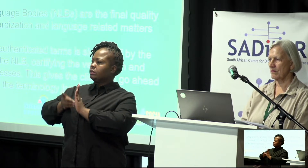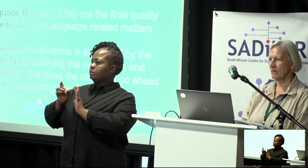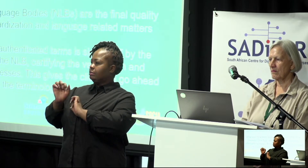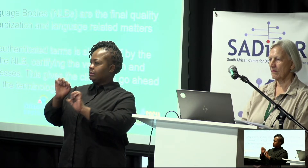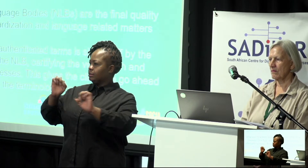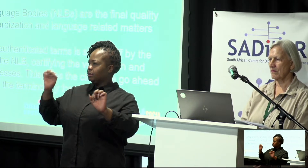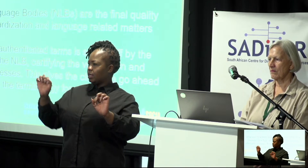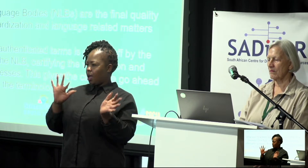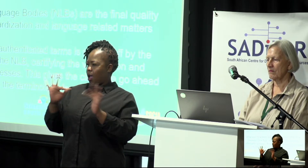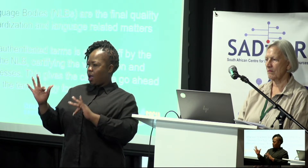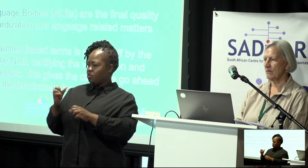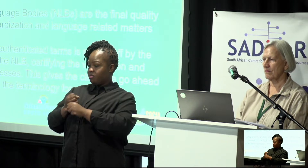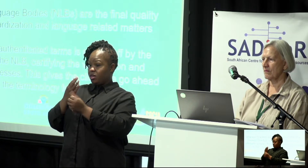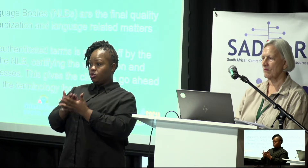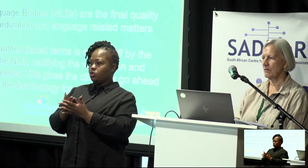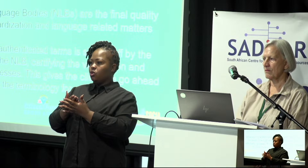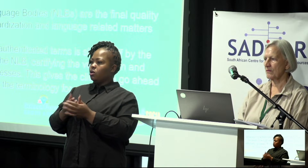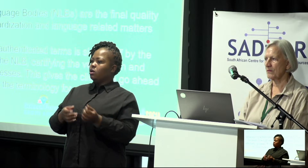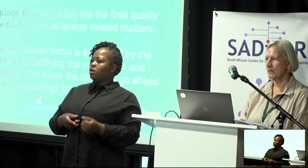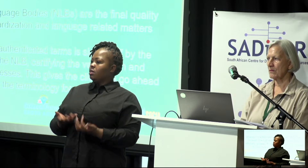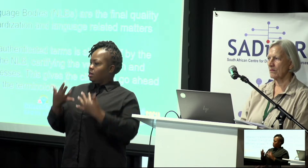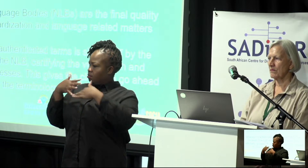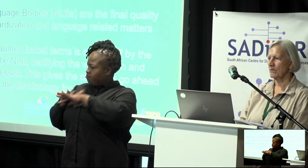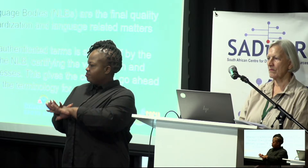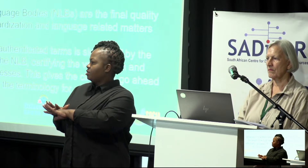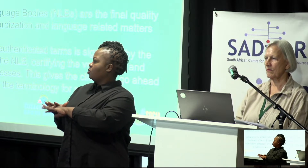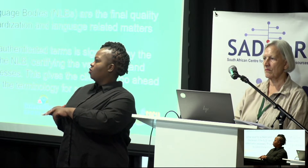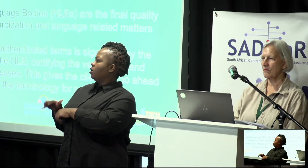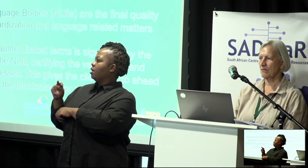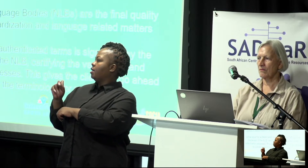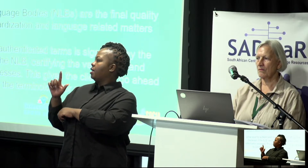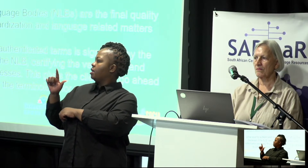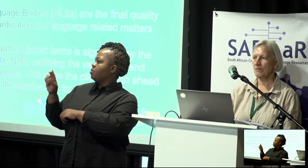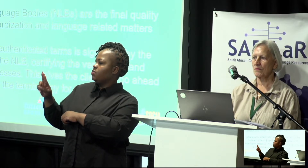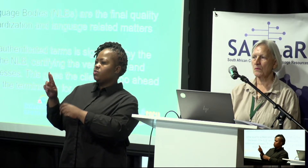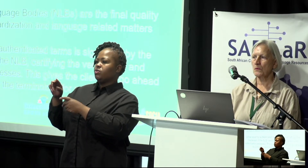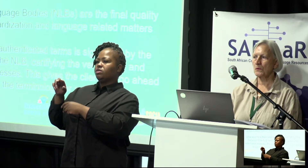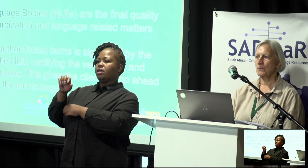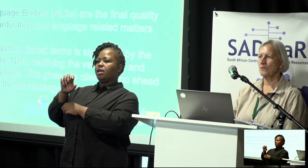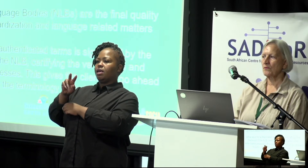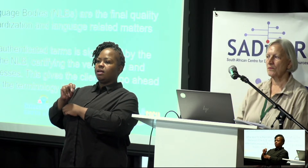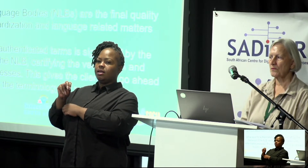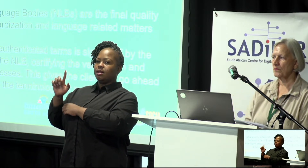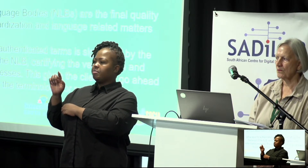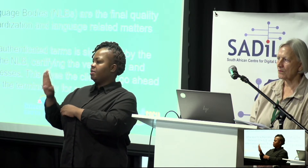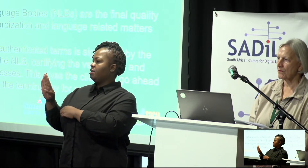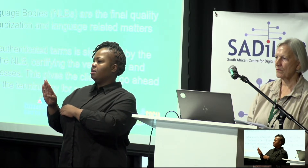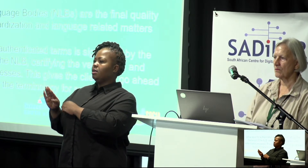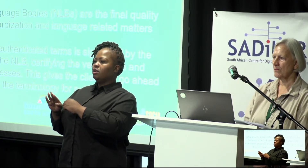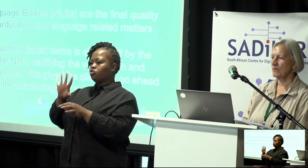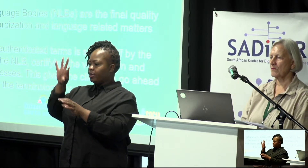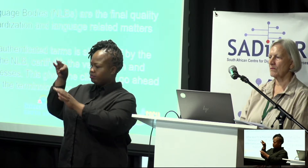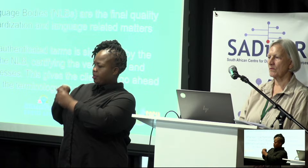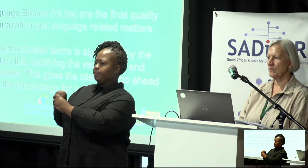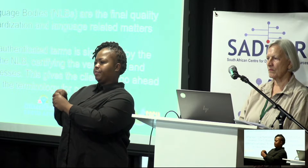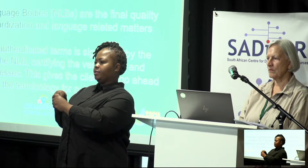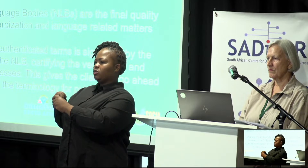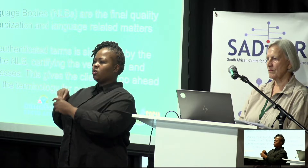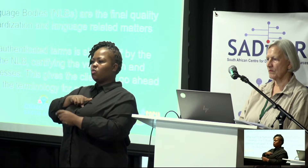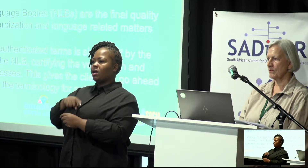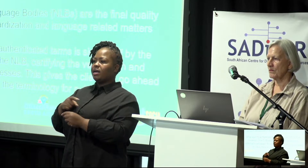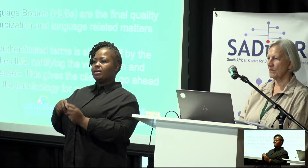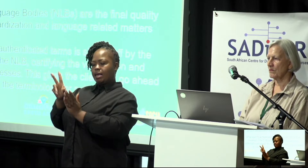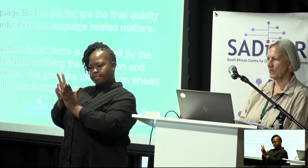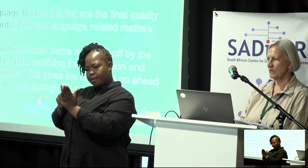we get that to feed into the NLUs and NLB processes so that it becomes part of our